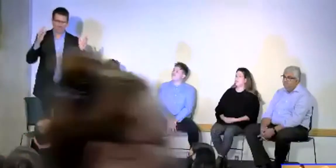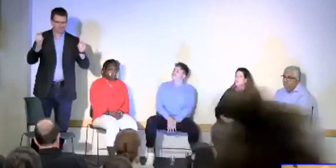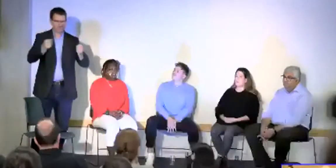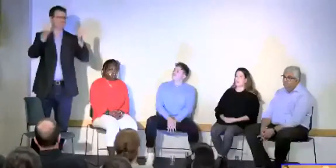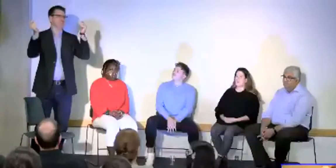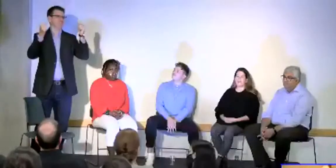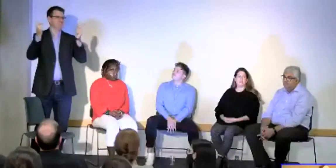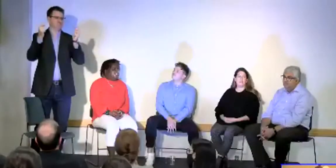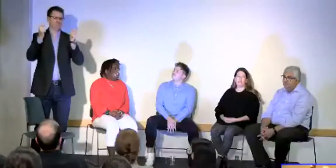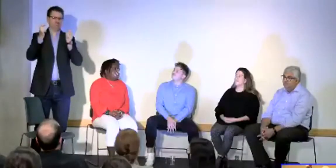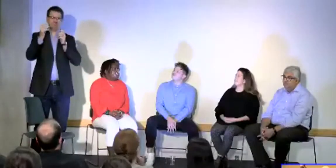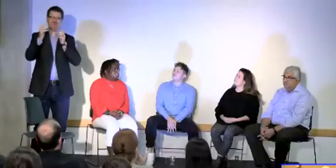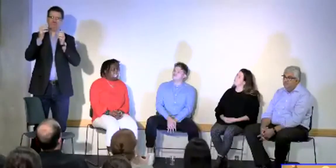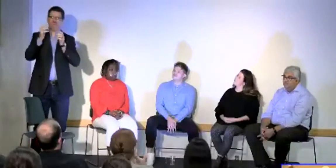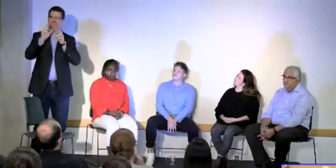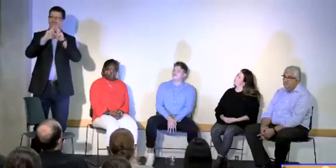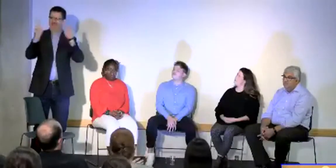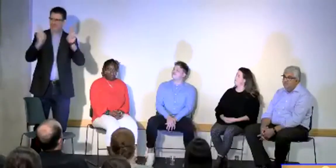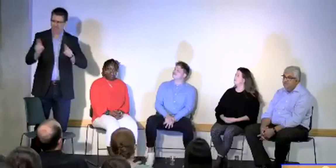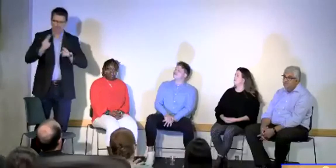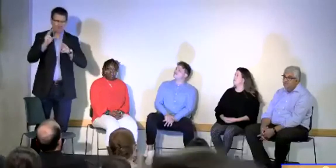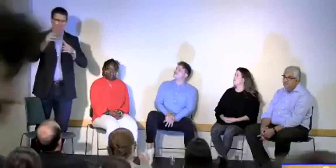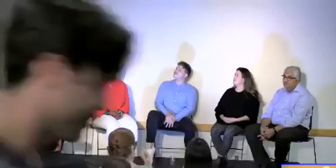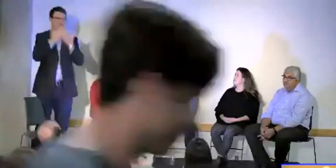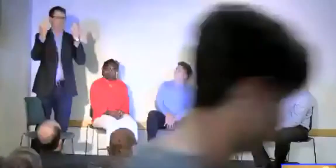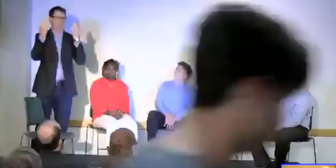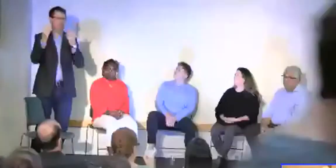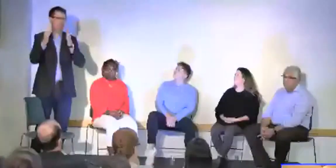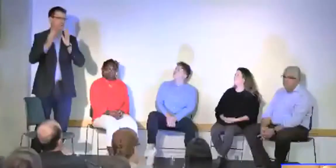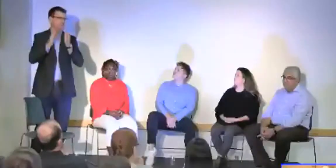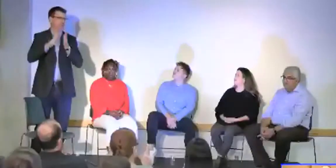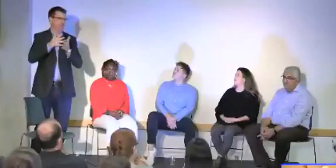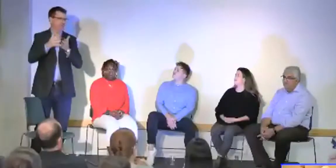It's an absolute pleasure to have everybody here today to celebrate International Day of Sign Languages.